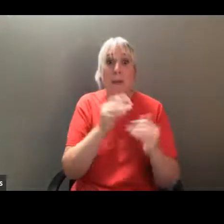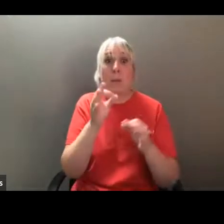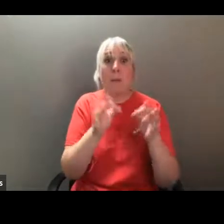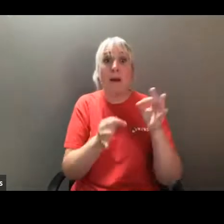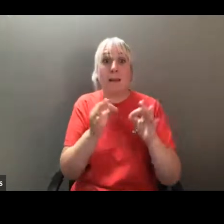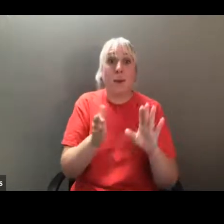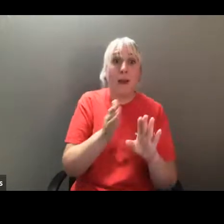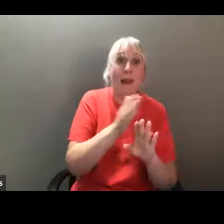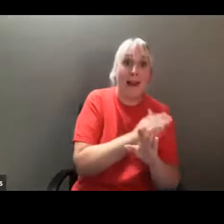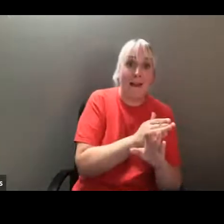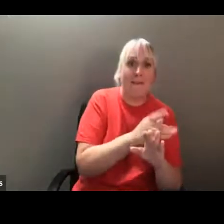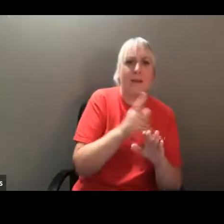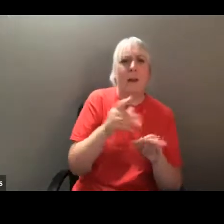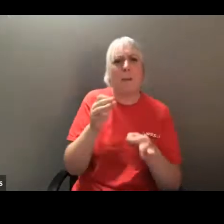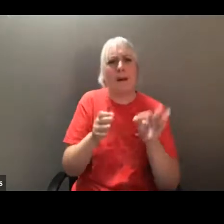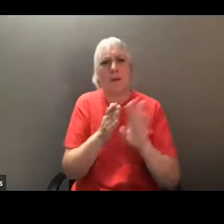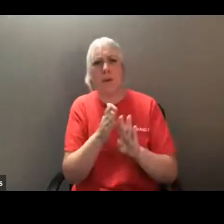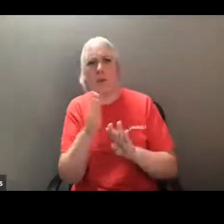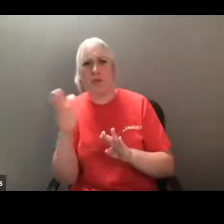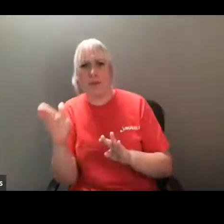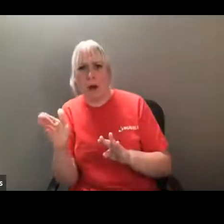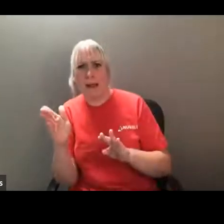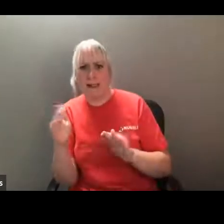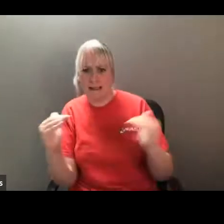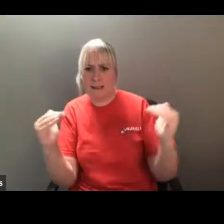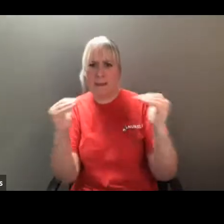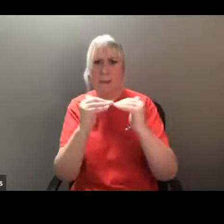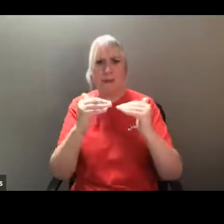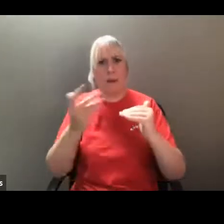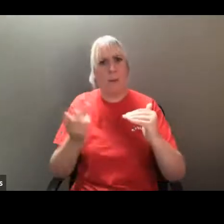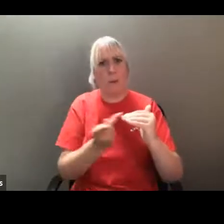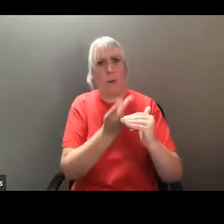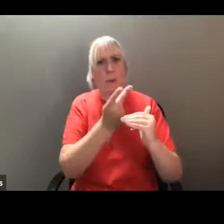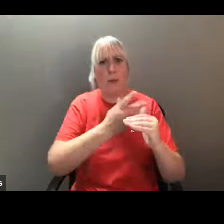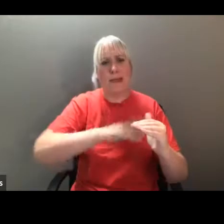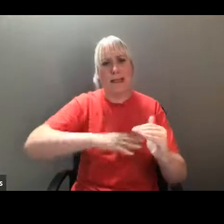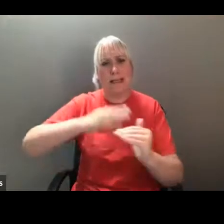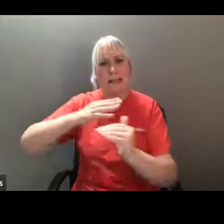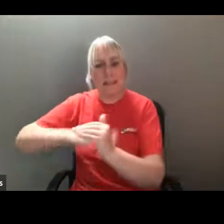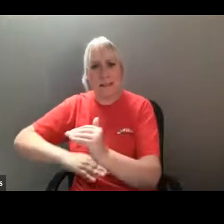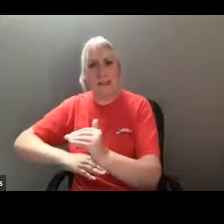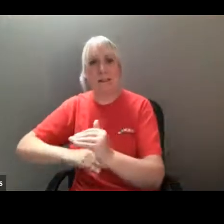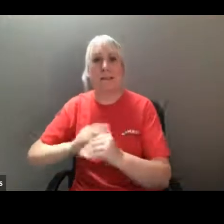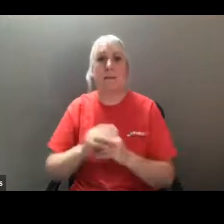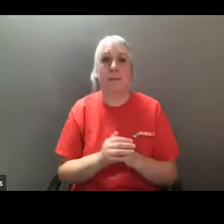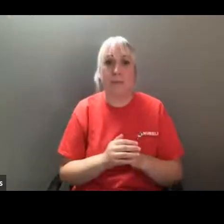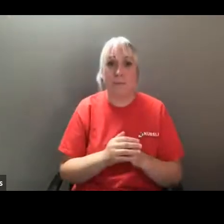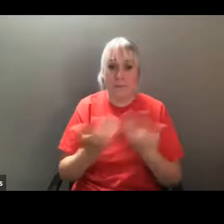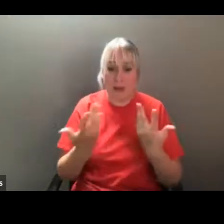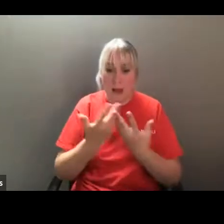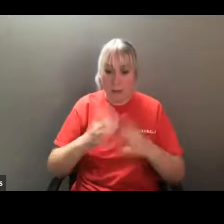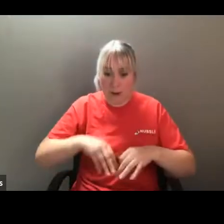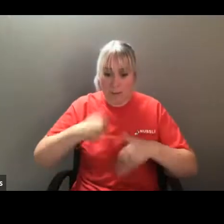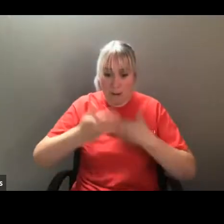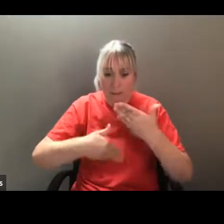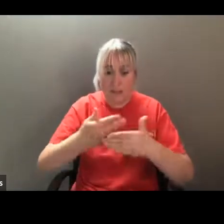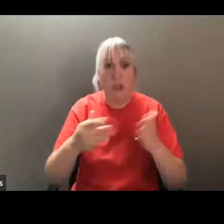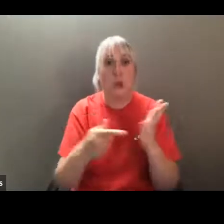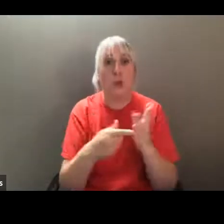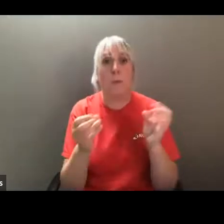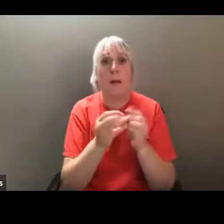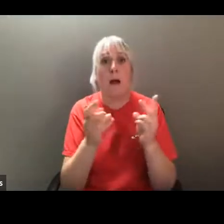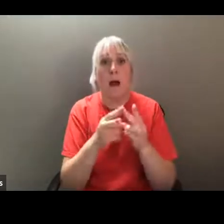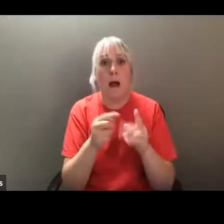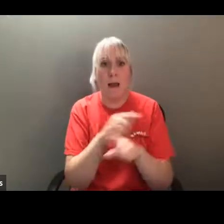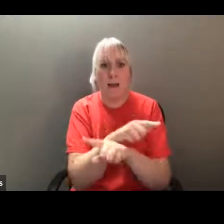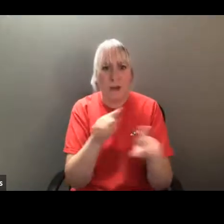I remain concerned that it would lead to further harm. When you get into the reality of what implementing UBI would look like, you realize that